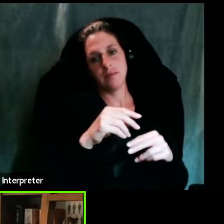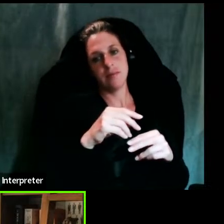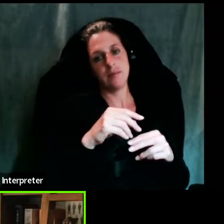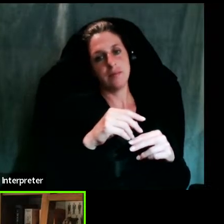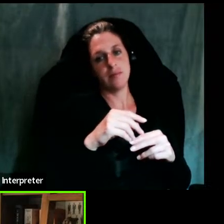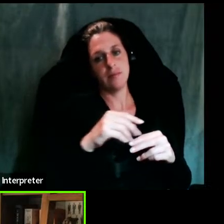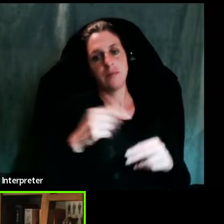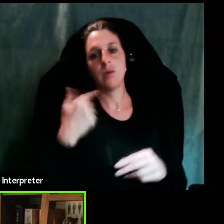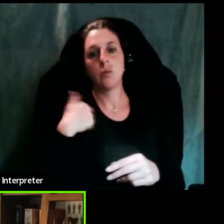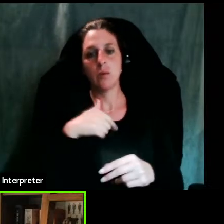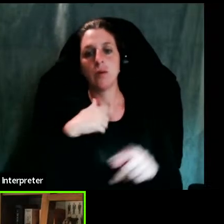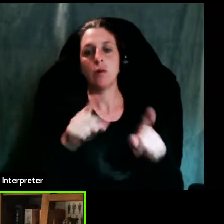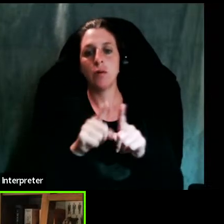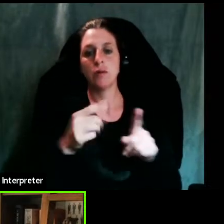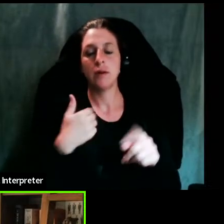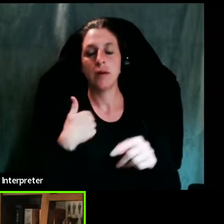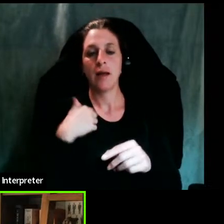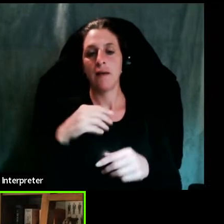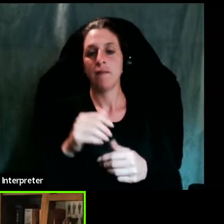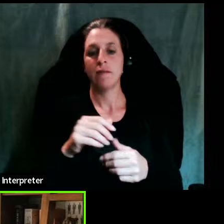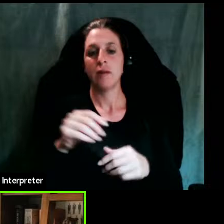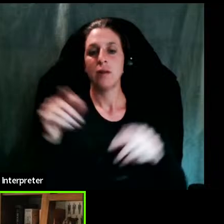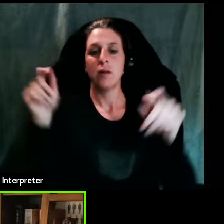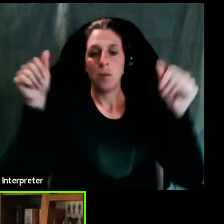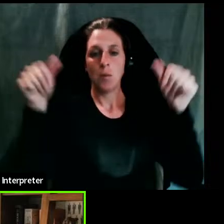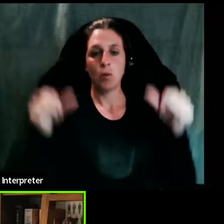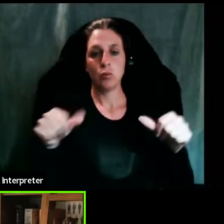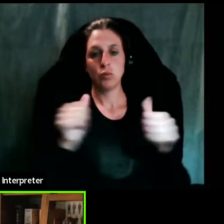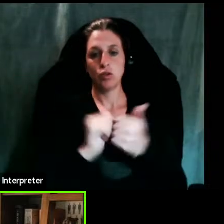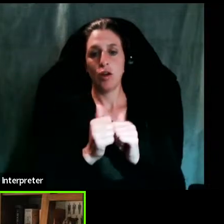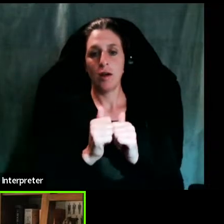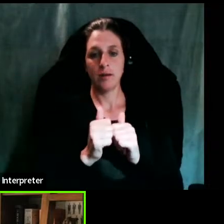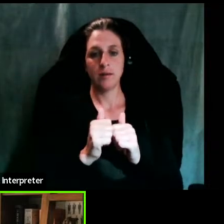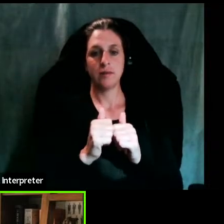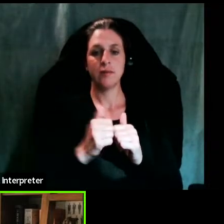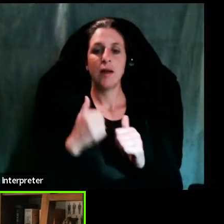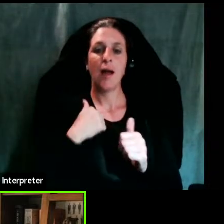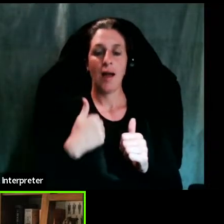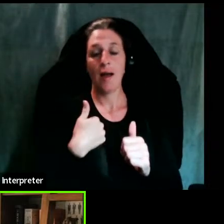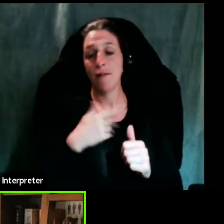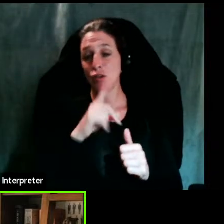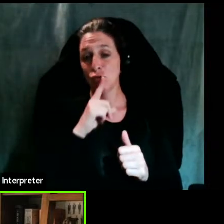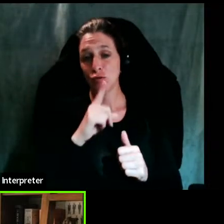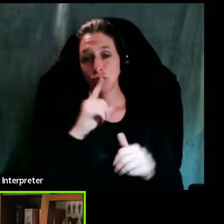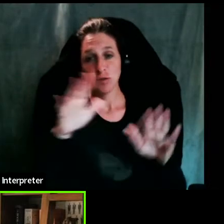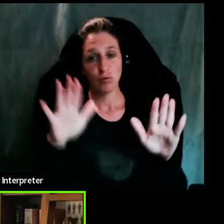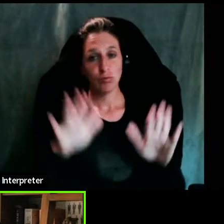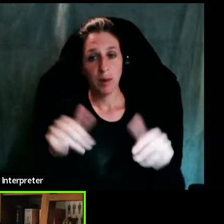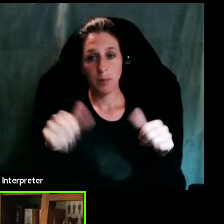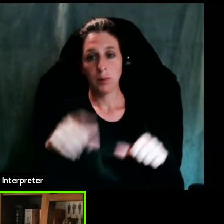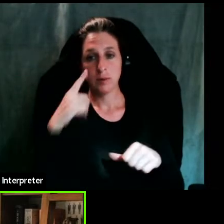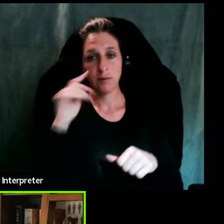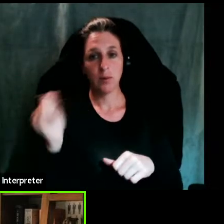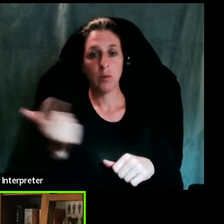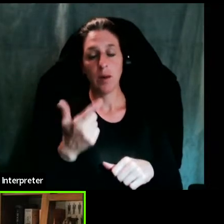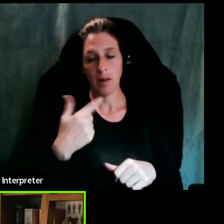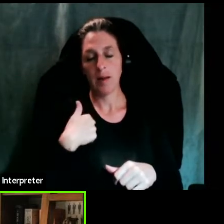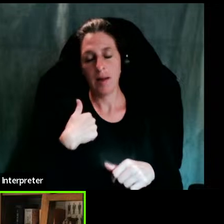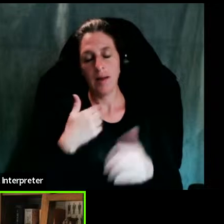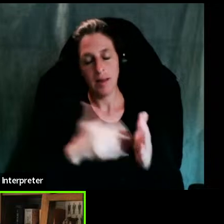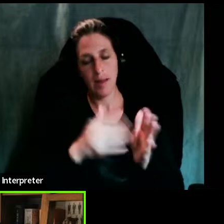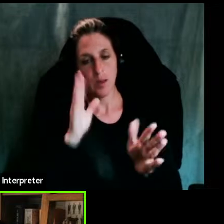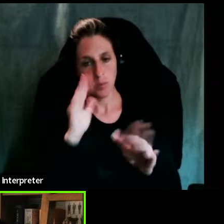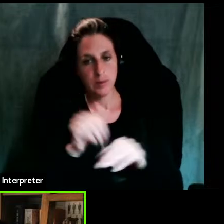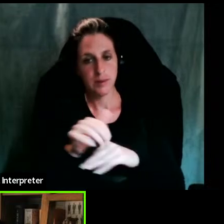a poster contest, which I have a really, really great poster for you guys. Again, I'll send that.